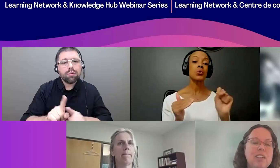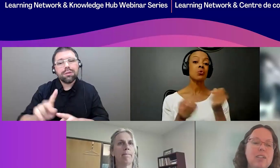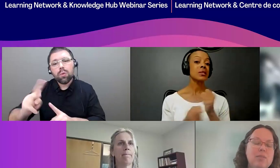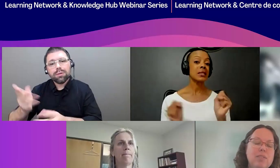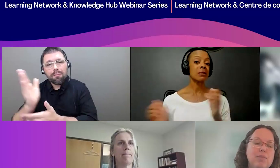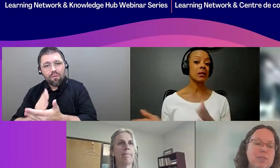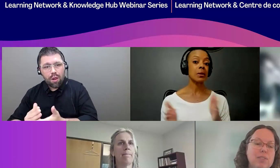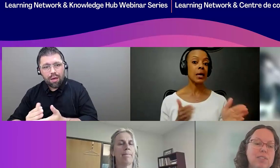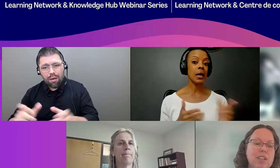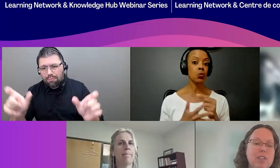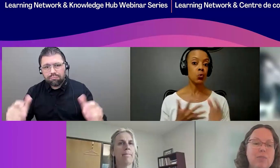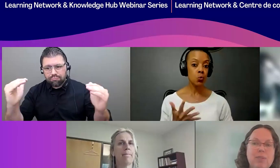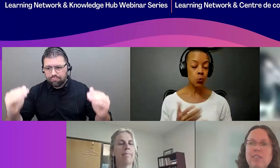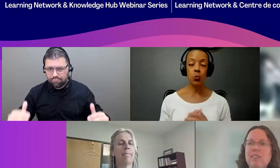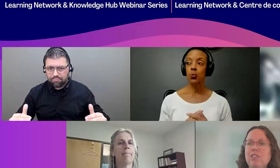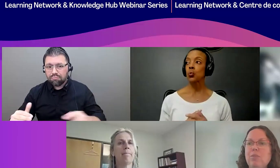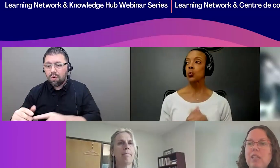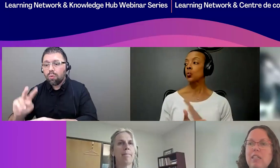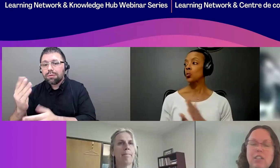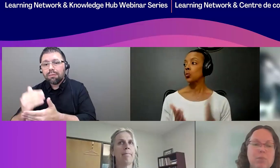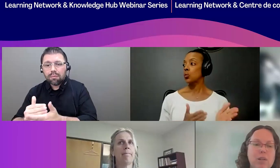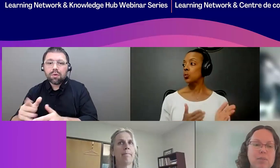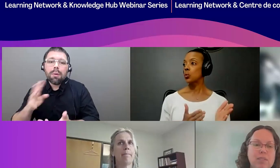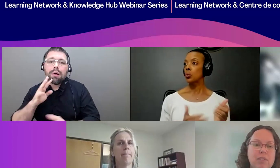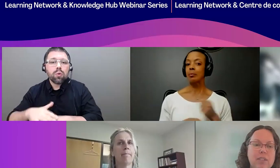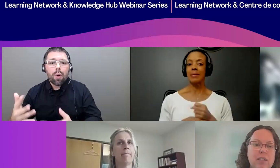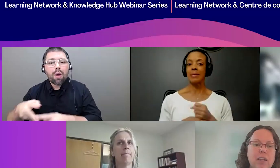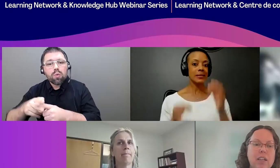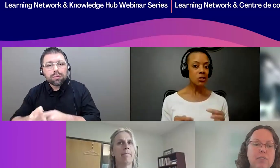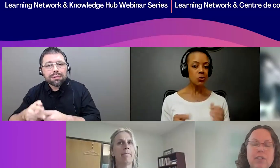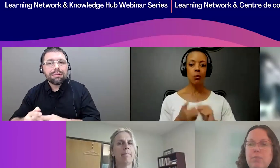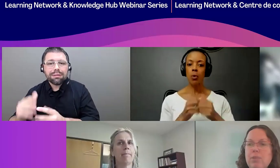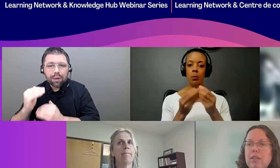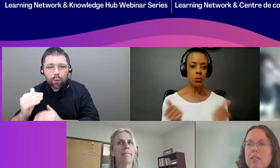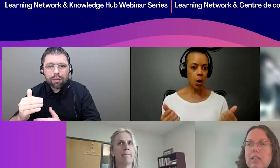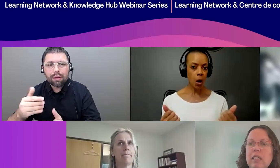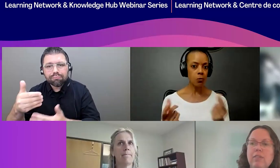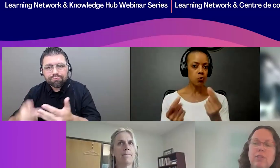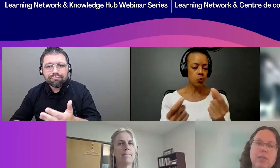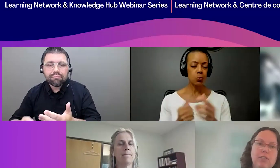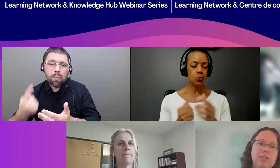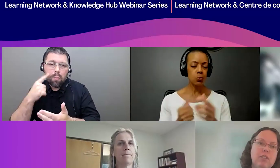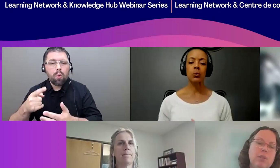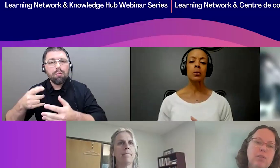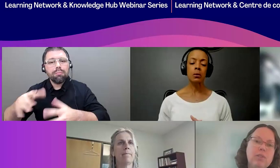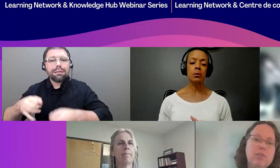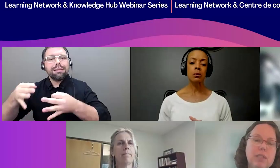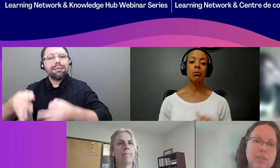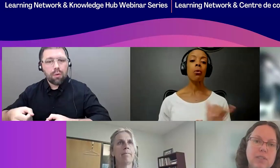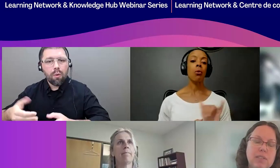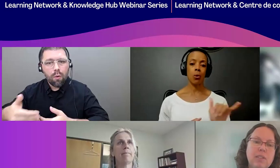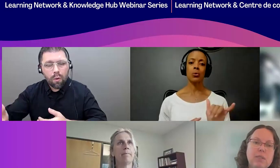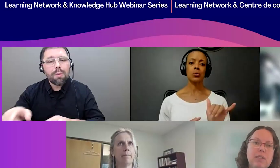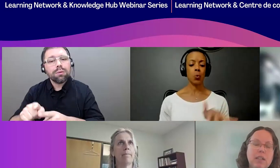planning, some tools to help with decision making and problem solving, and very importantly, information about